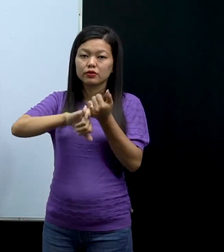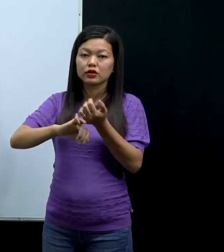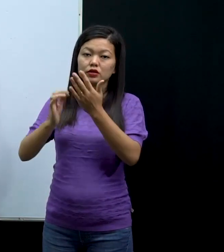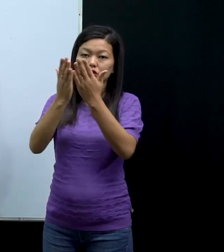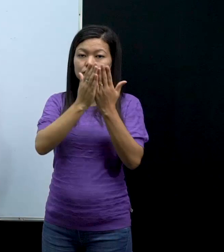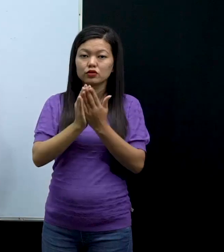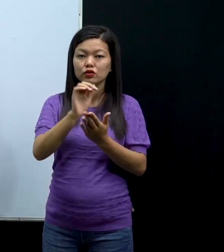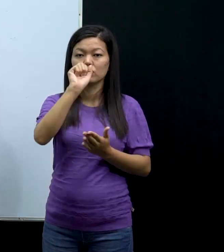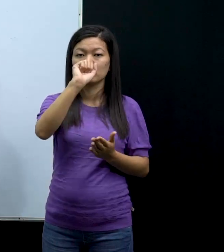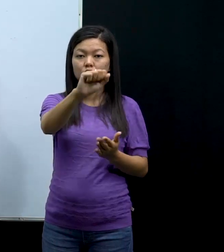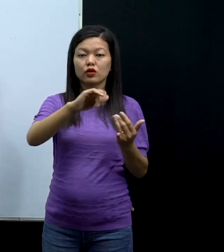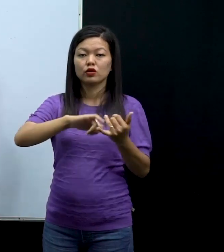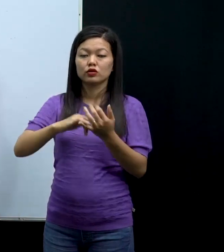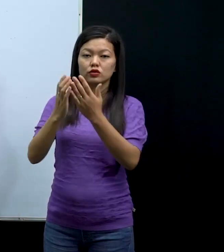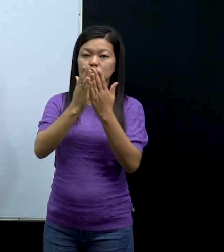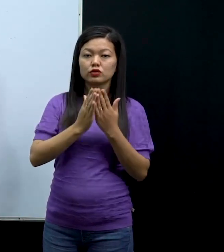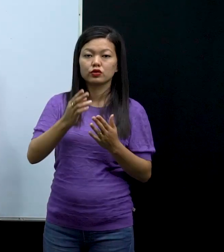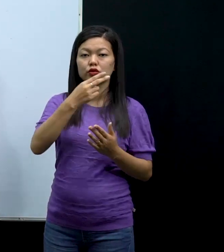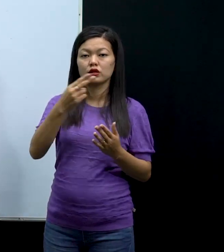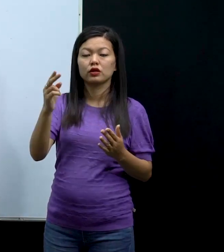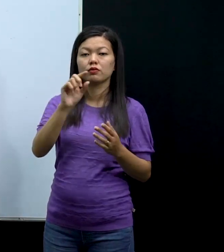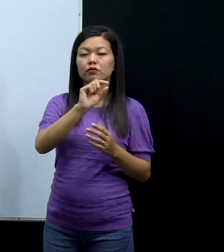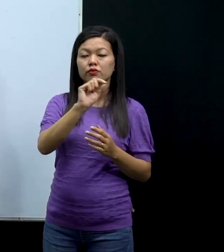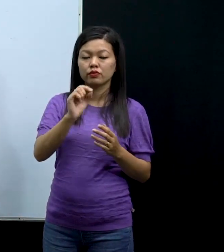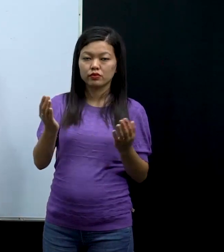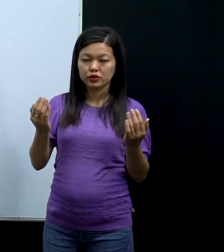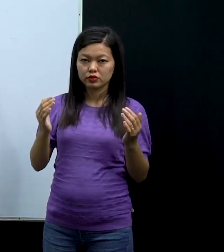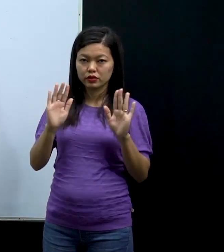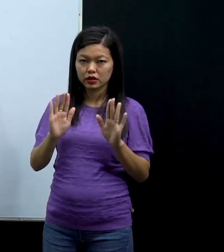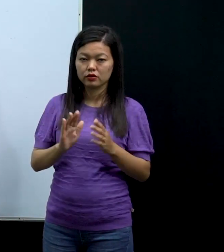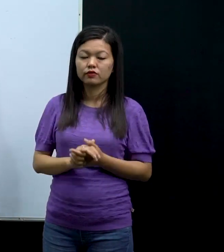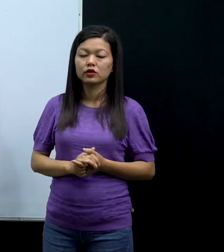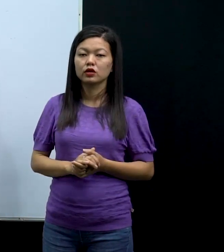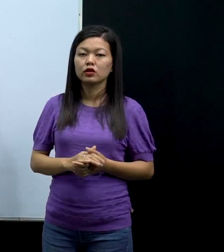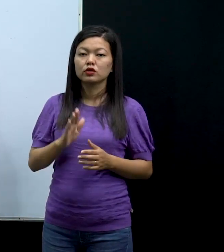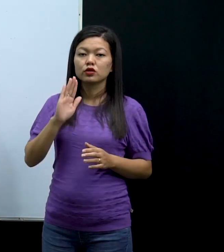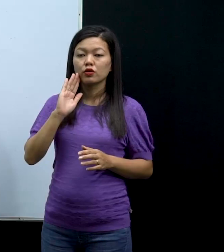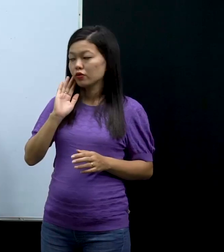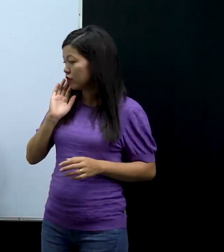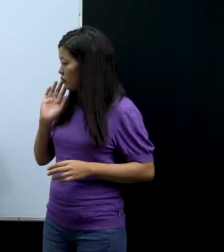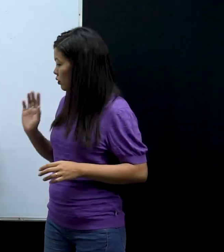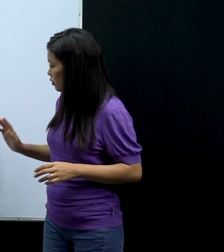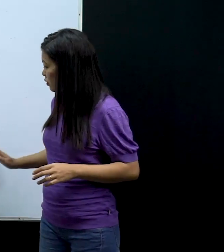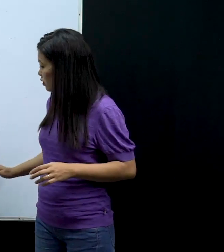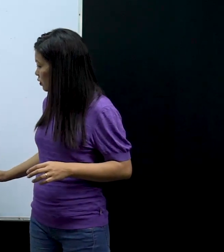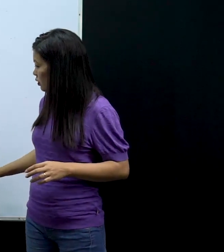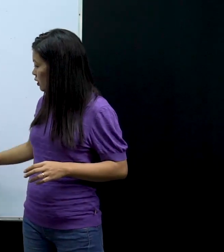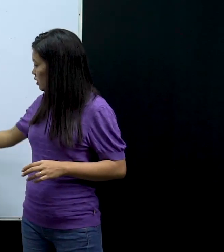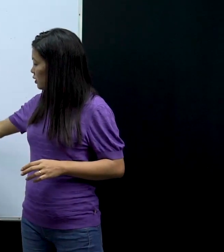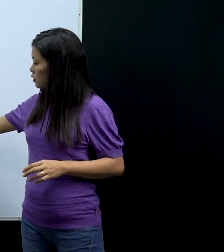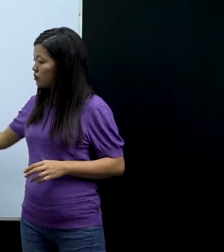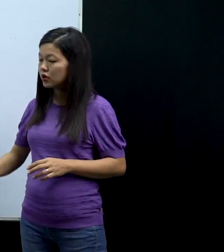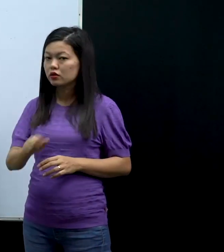not inviting as an individual. Remember, you are representing an organization or a society, so you have to name